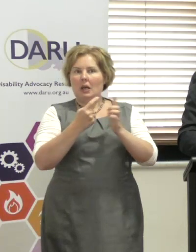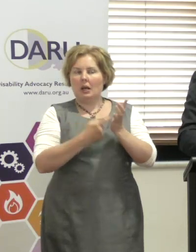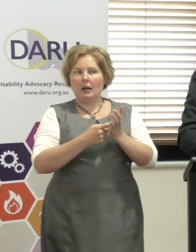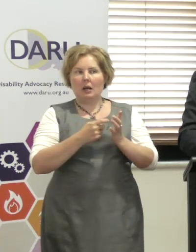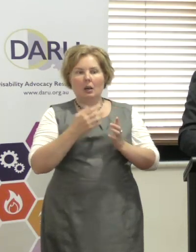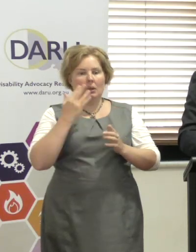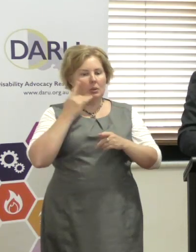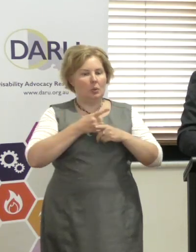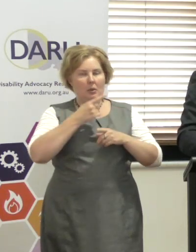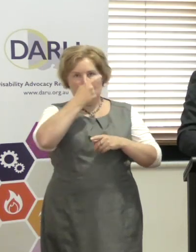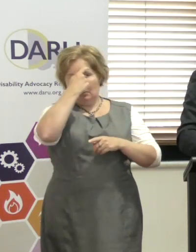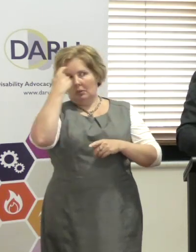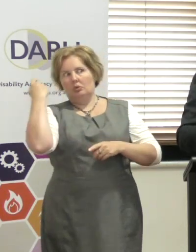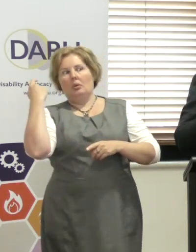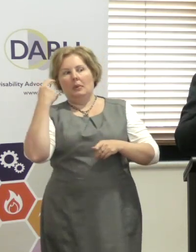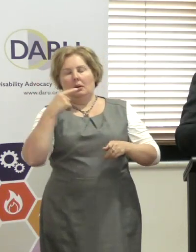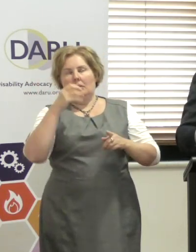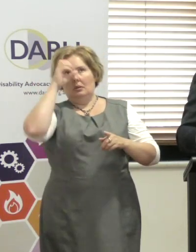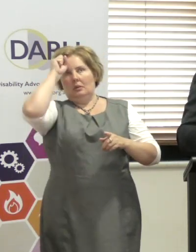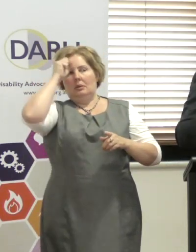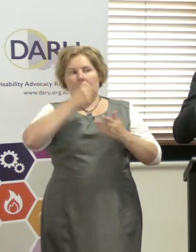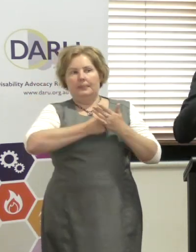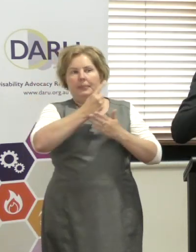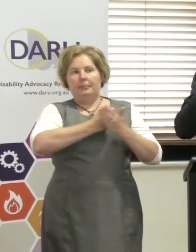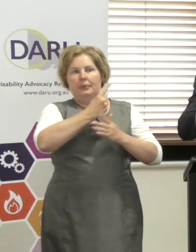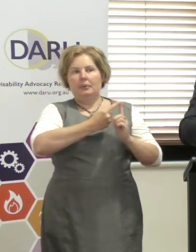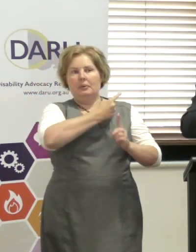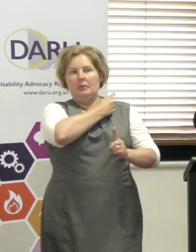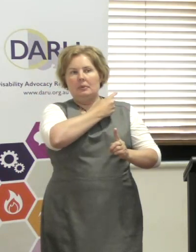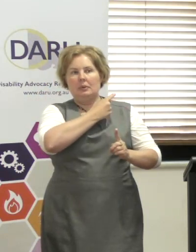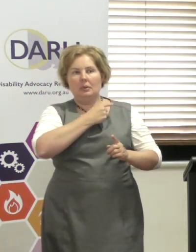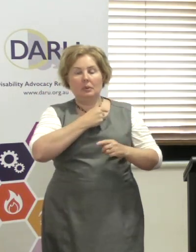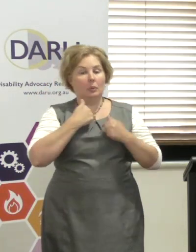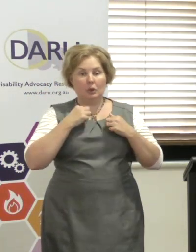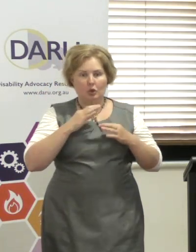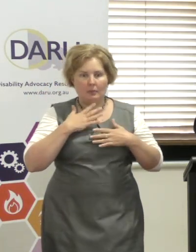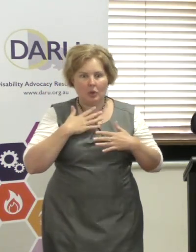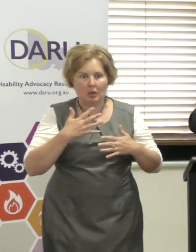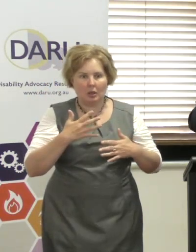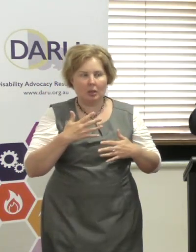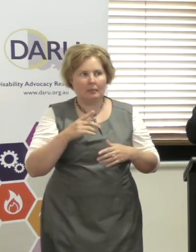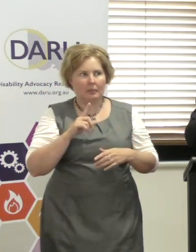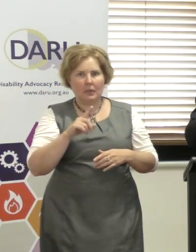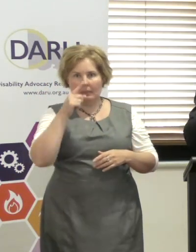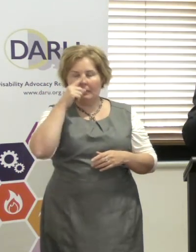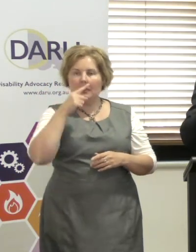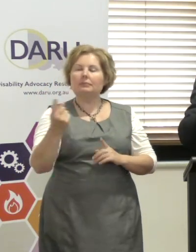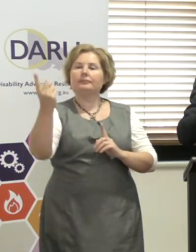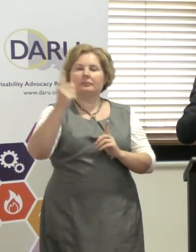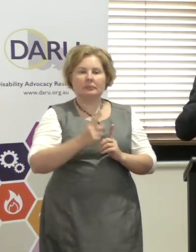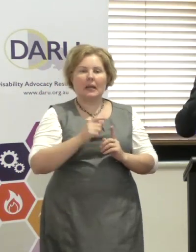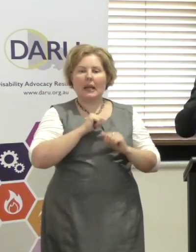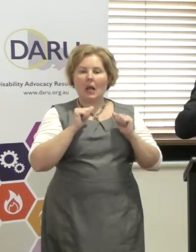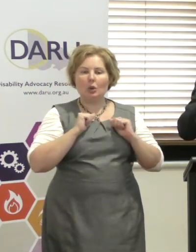people. We're not surprised, but we are surprised how unsurprised people come into our